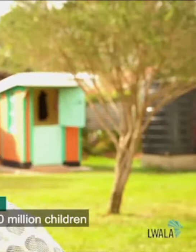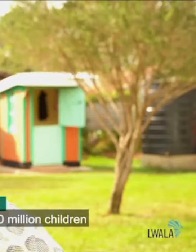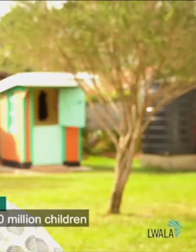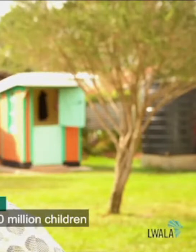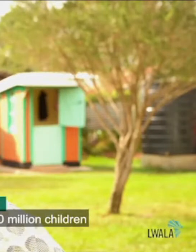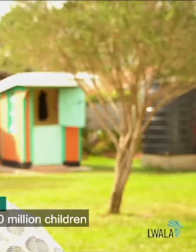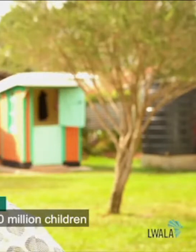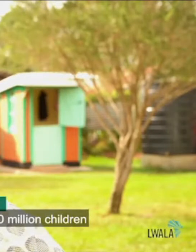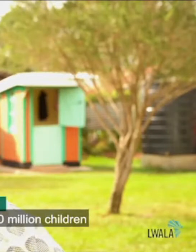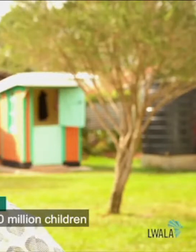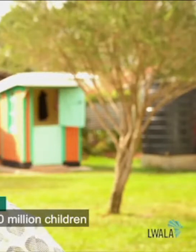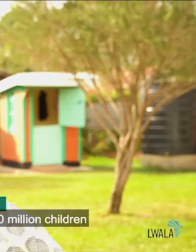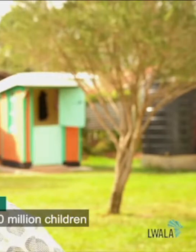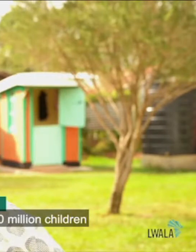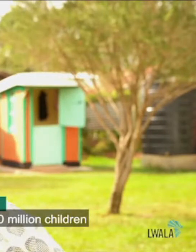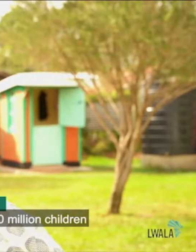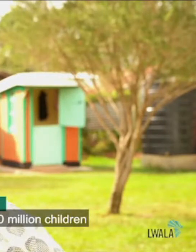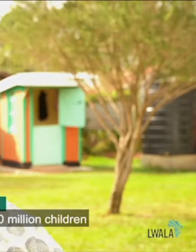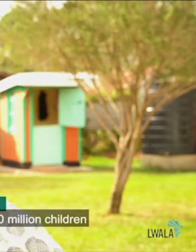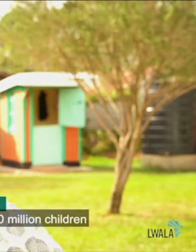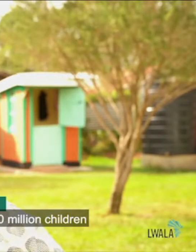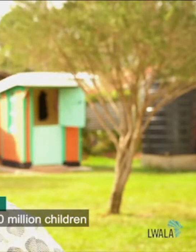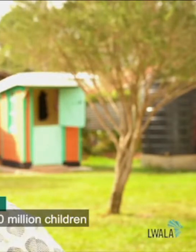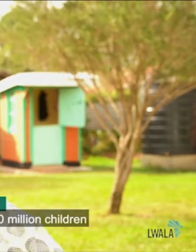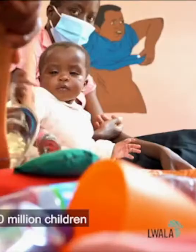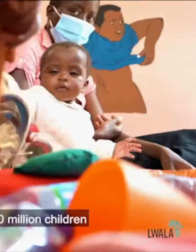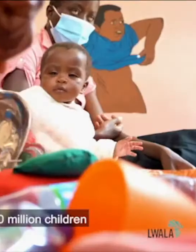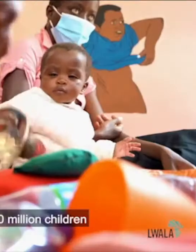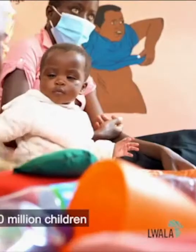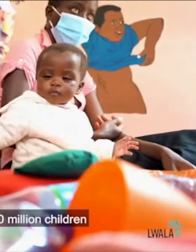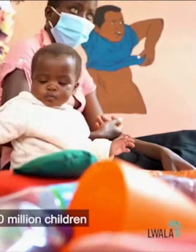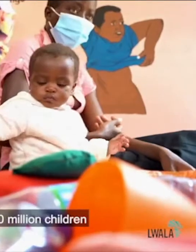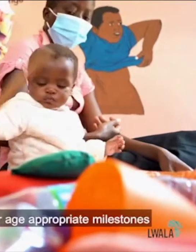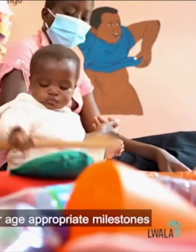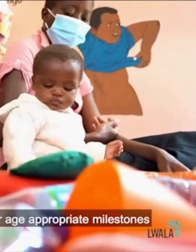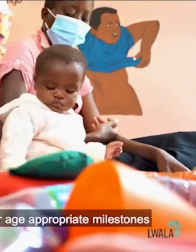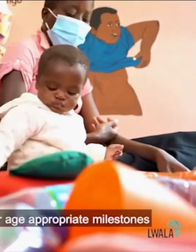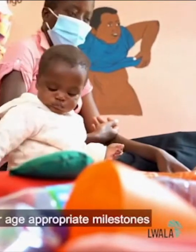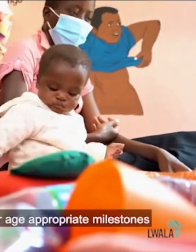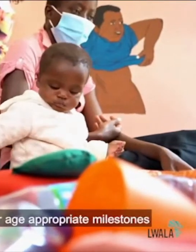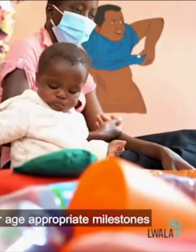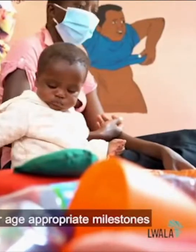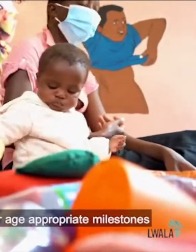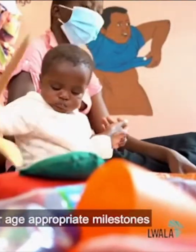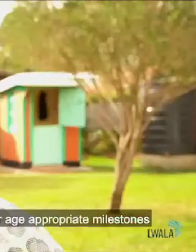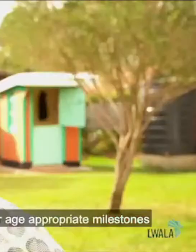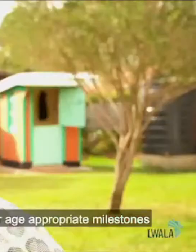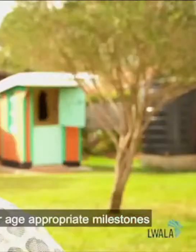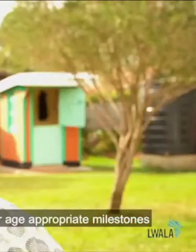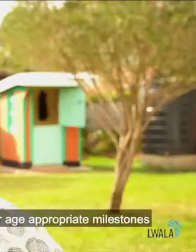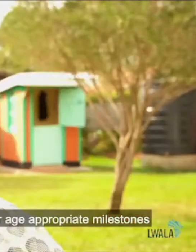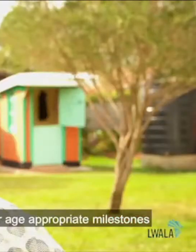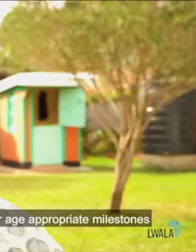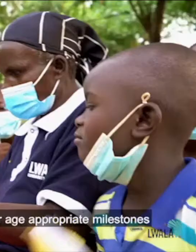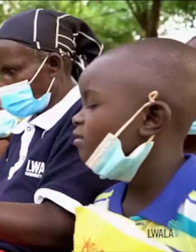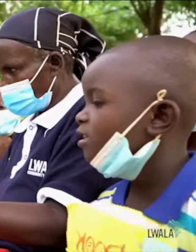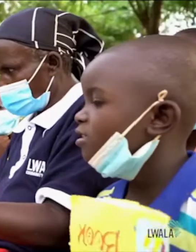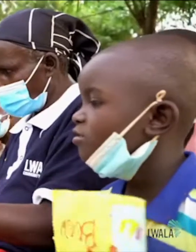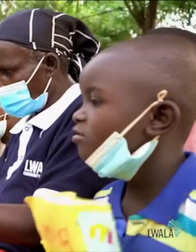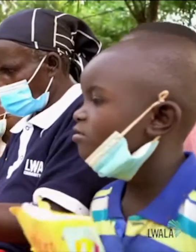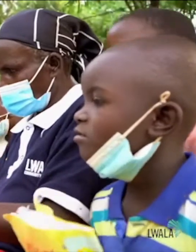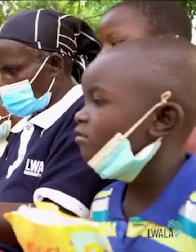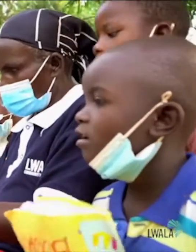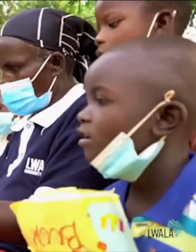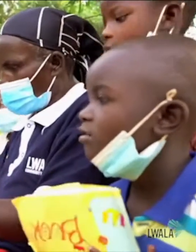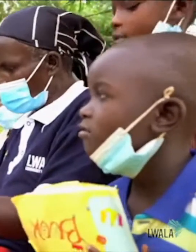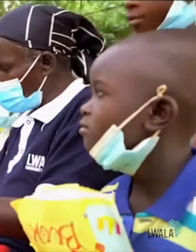Globally, we have over 250 million children who fail to reach their age-appropriate milestones. According